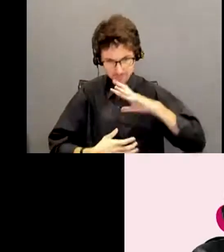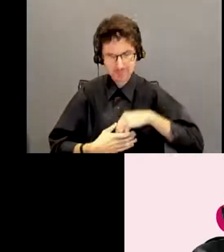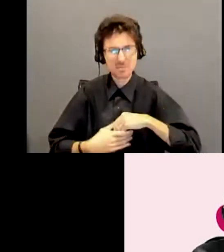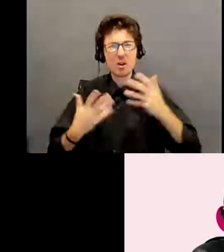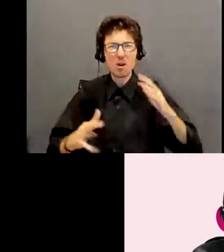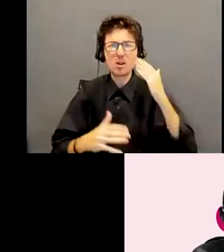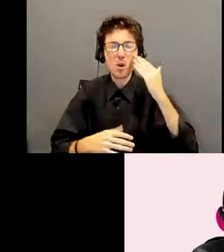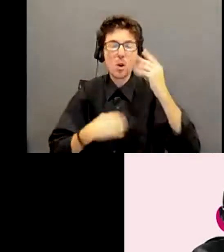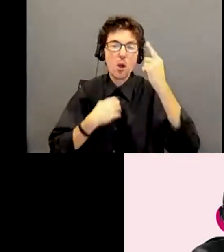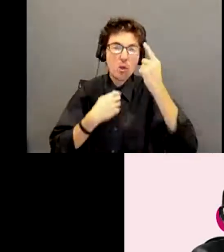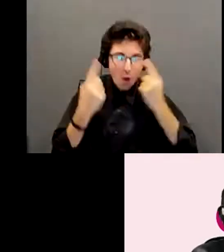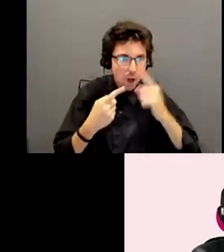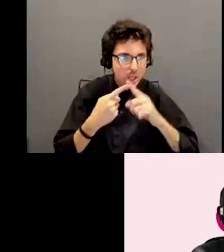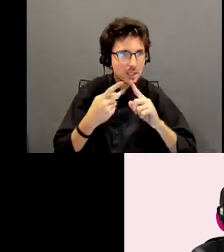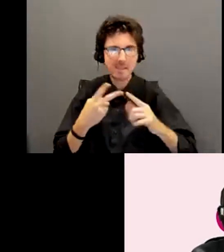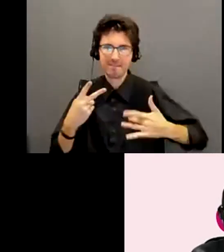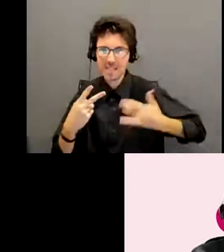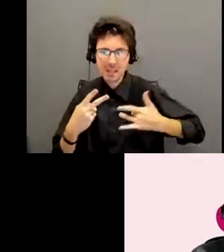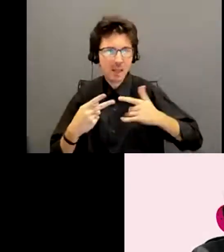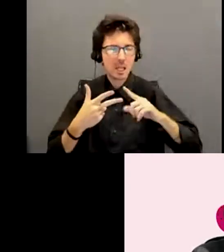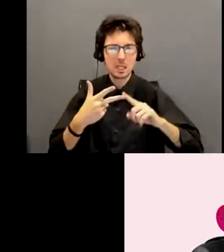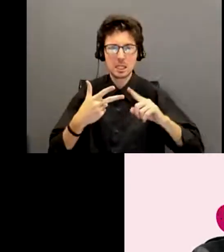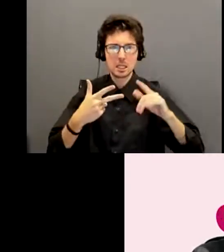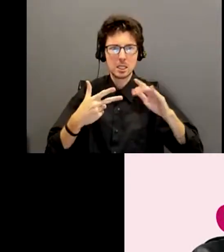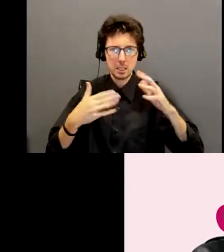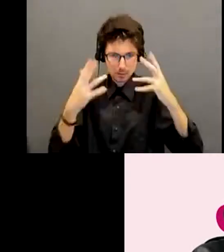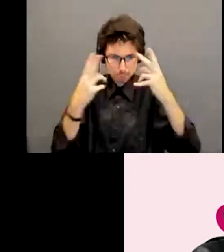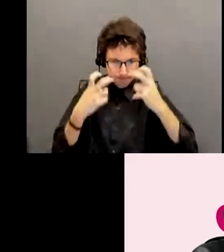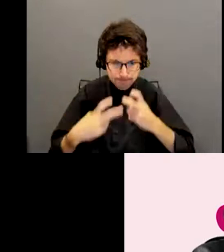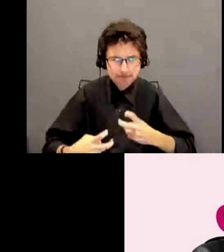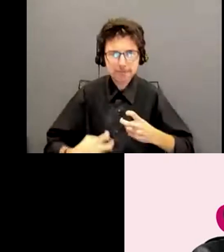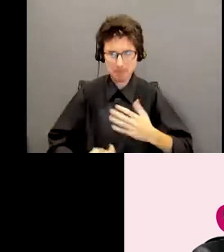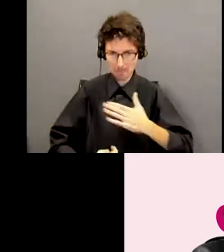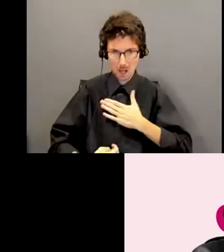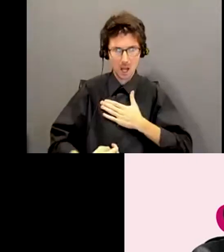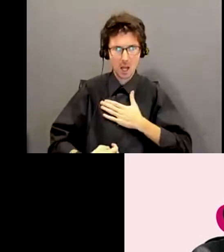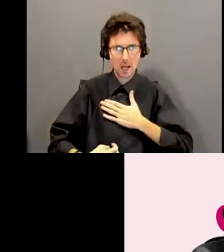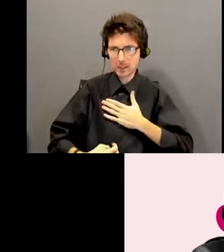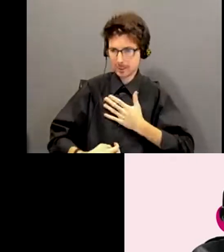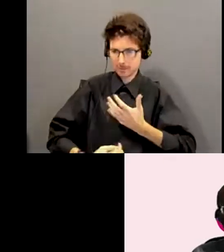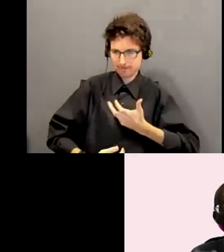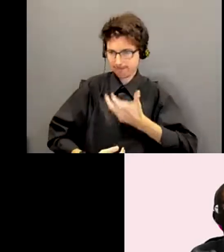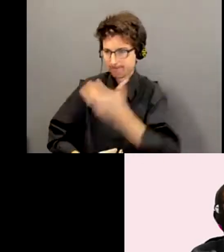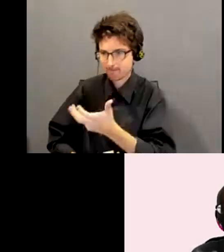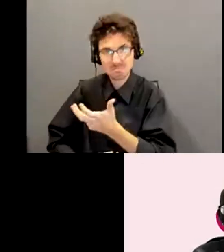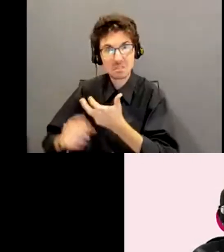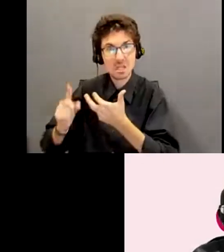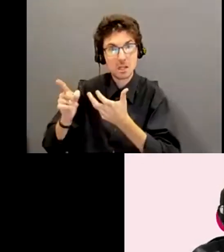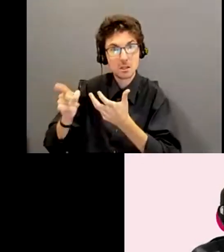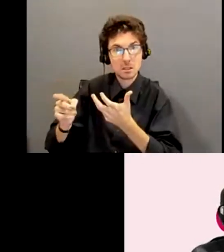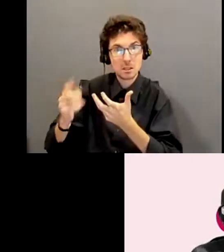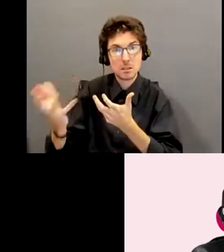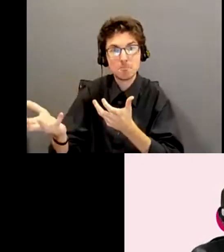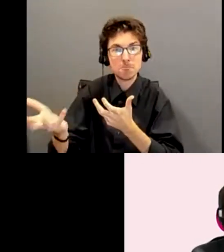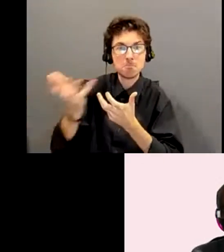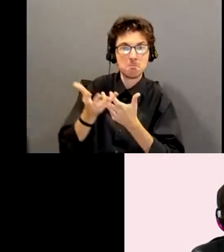exactly how to deal with disability, and we're using this experiment to help those children,